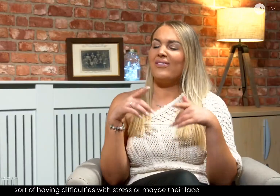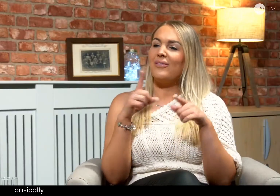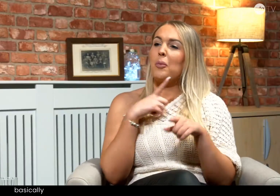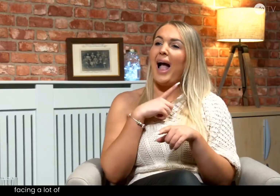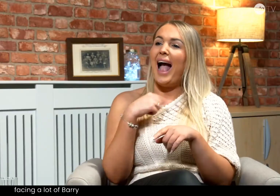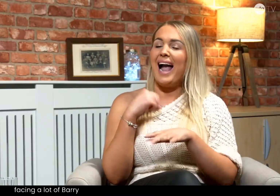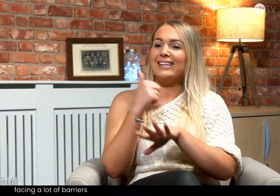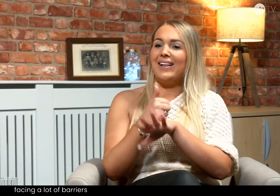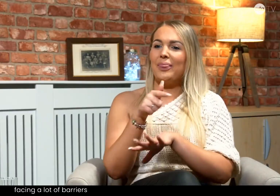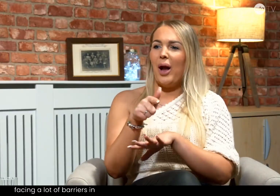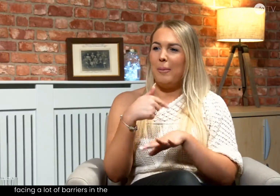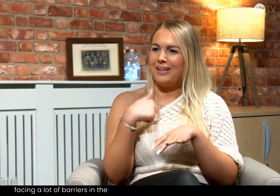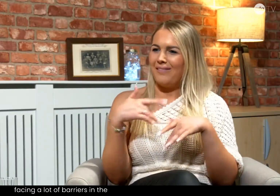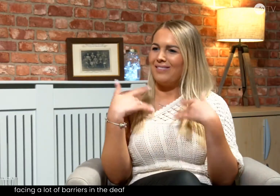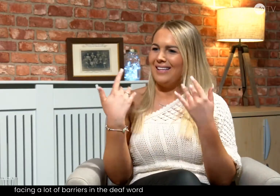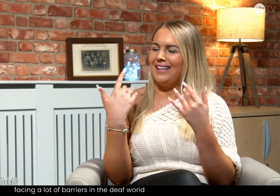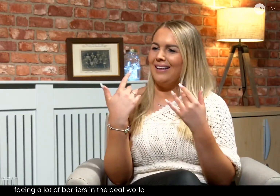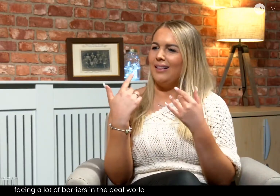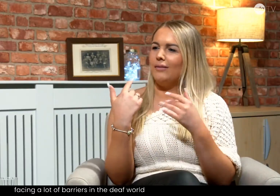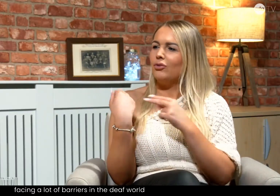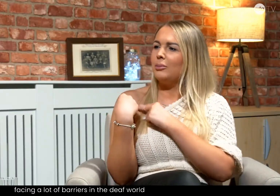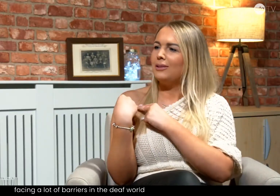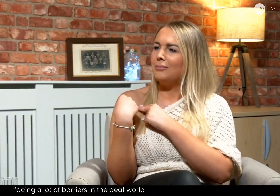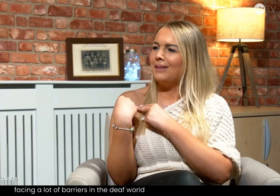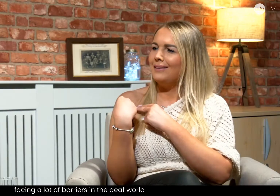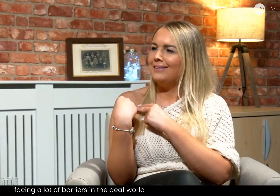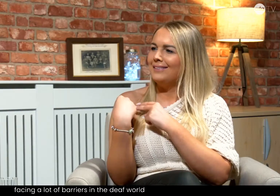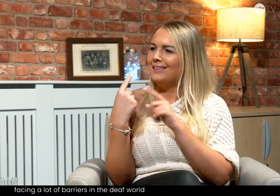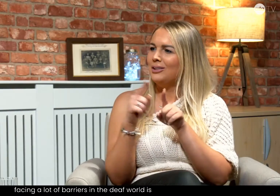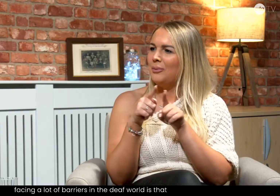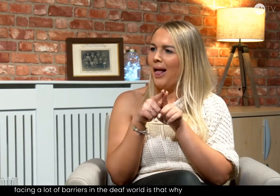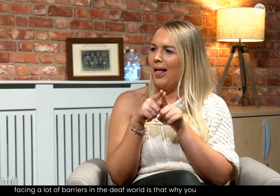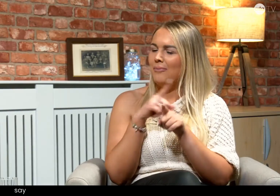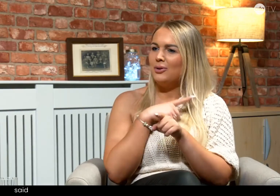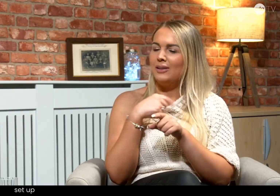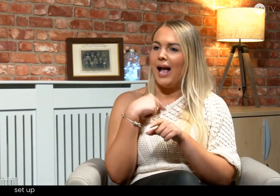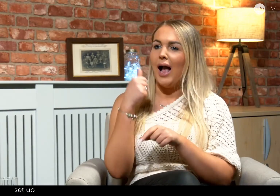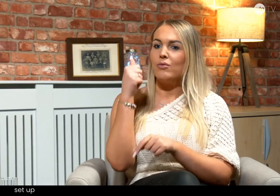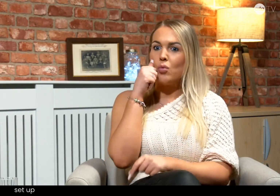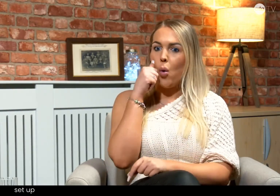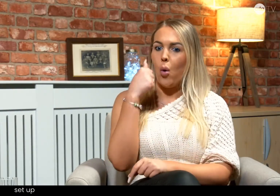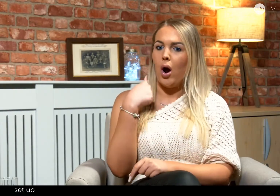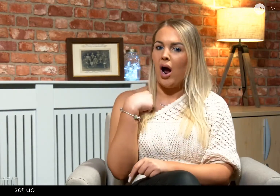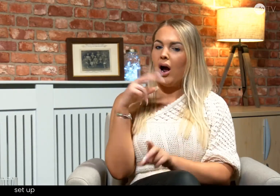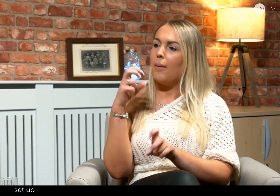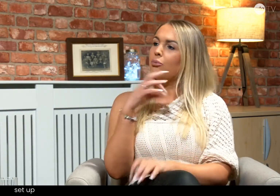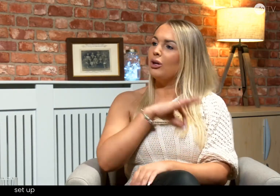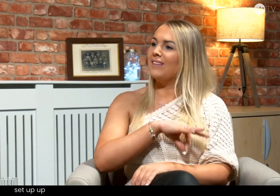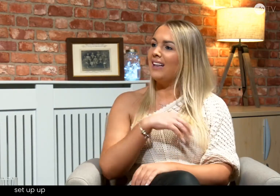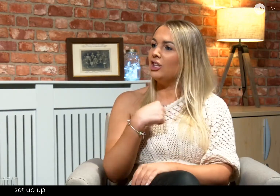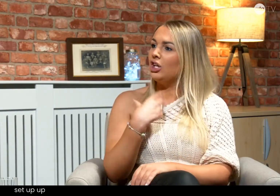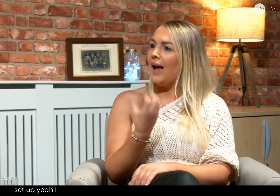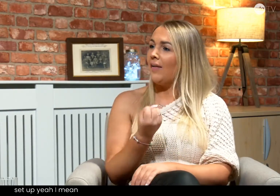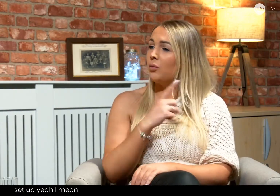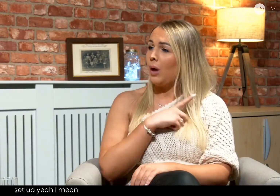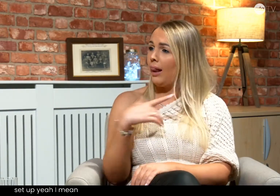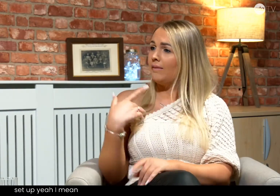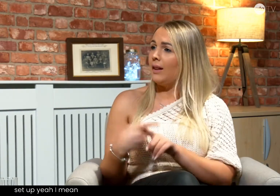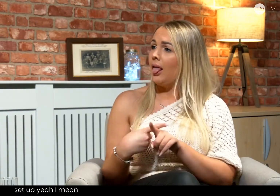world, is that why you set that up? Yeah, I mean, partly I just felt there was a sort of responsibility. I felt